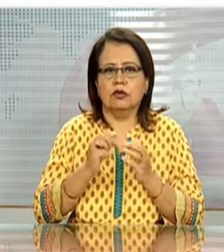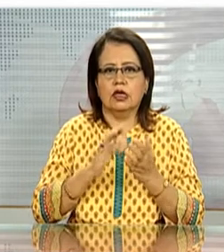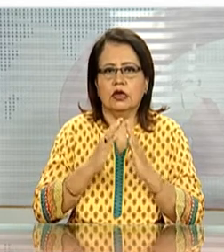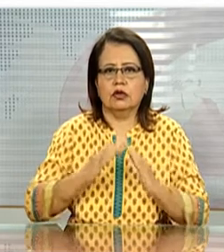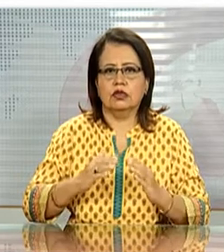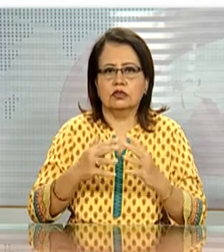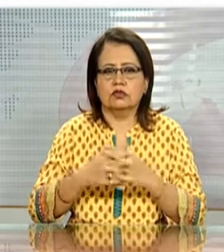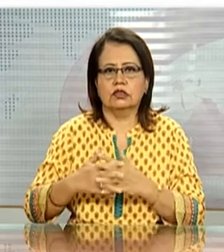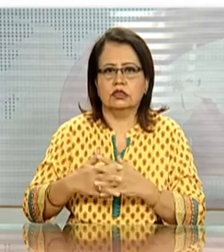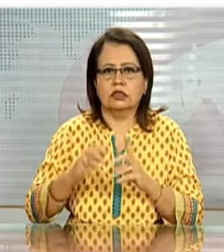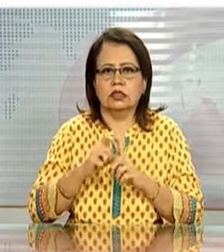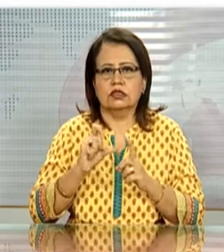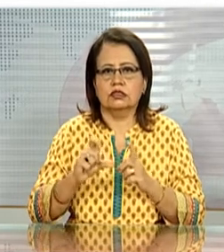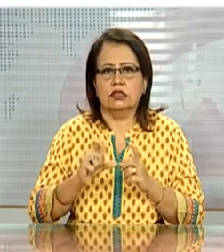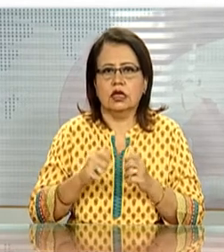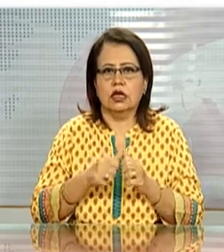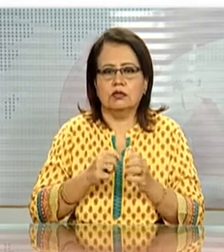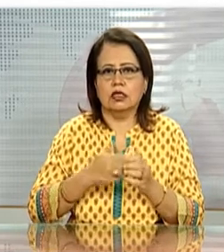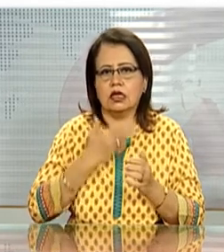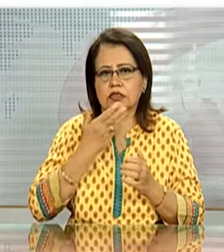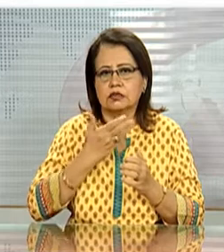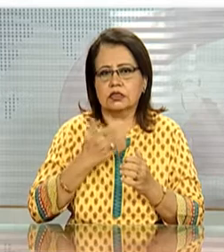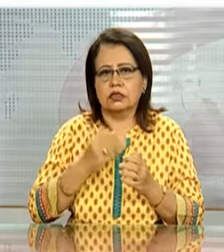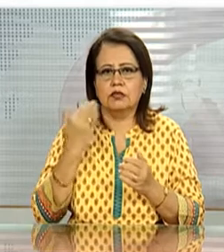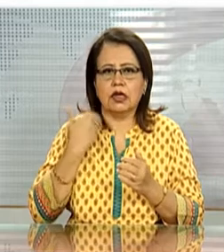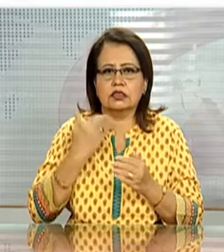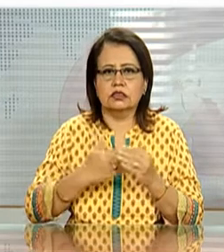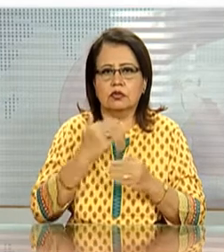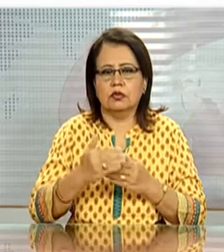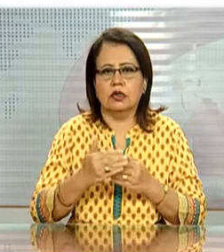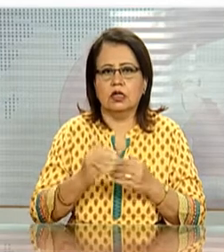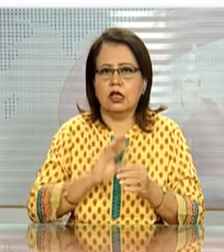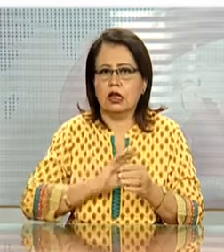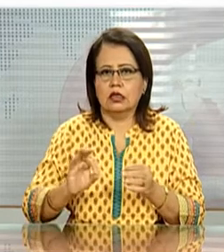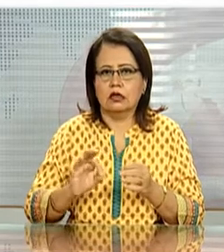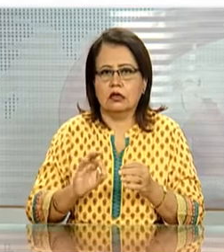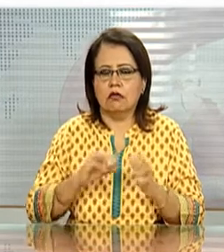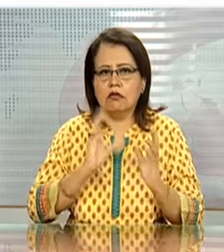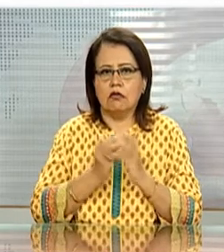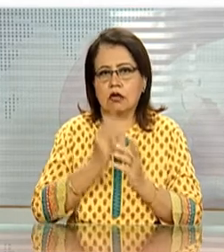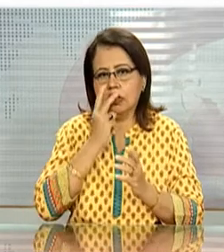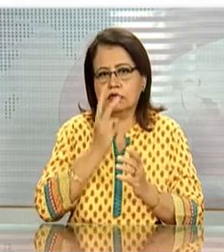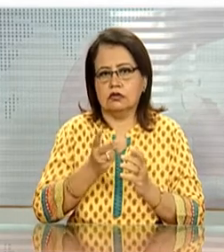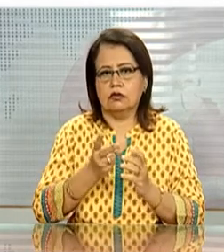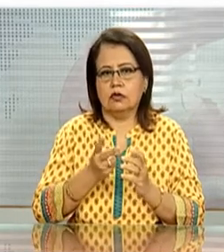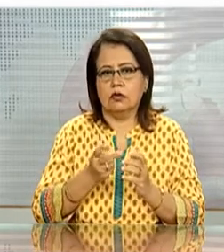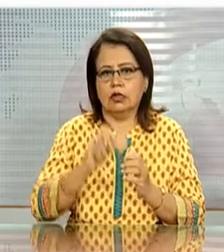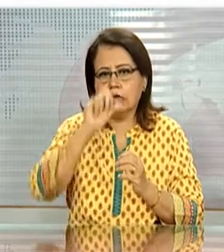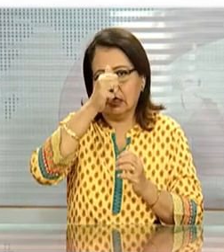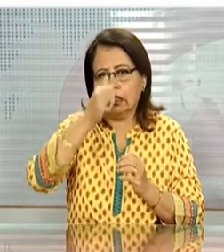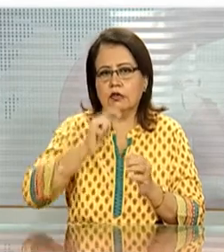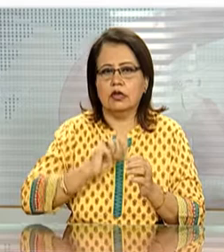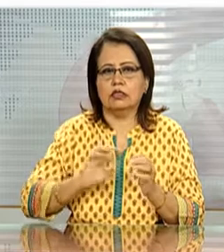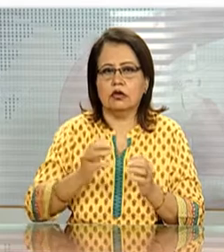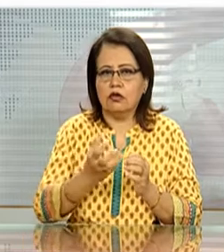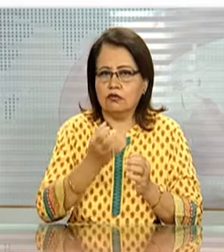seeking arbitration but experts say Pakistan's move will amount to nothing all eyes are on whether India will